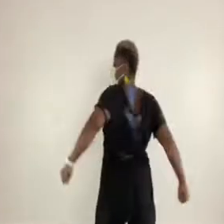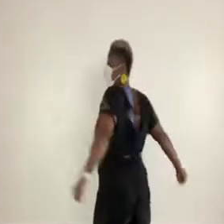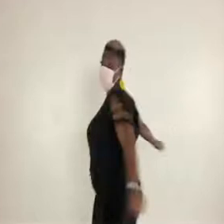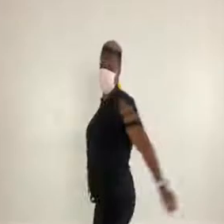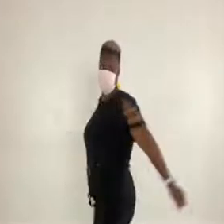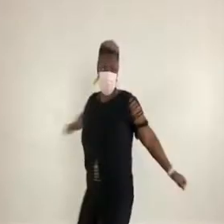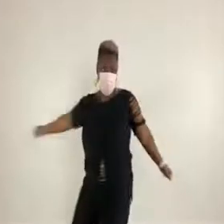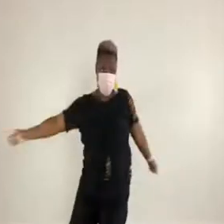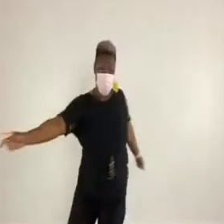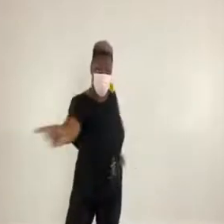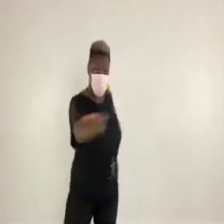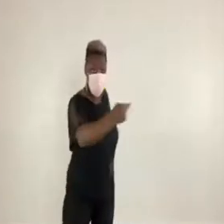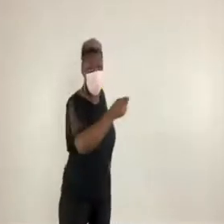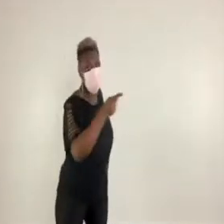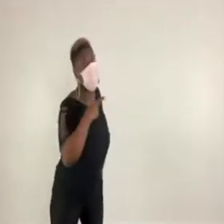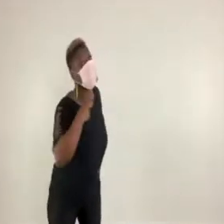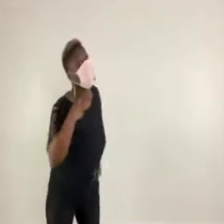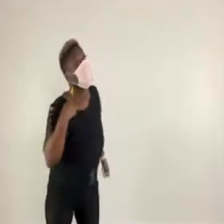stunts.